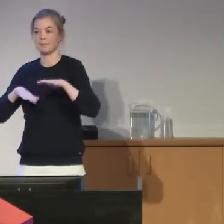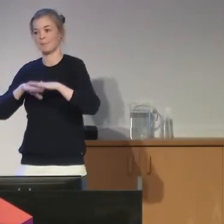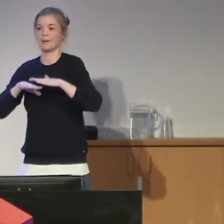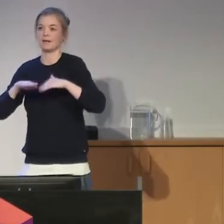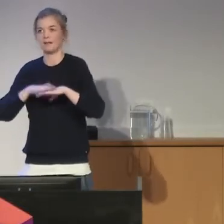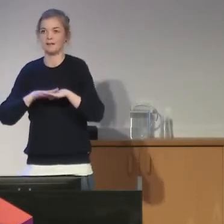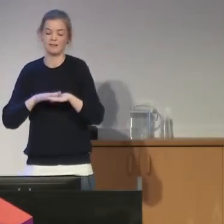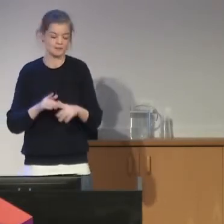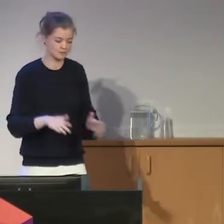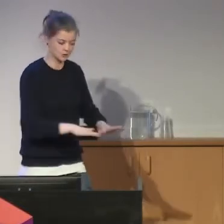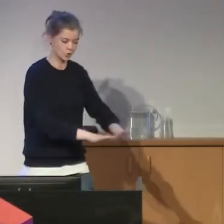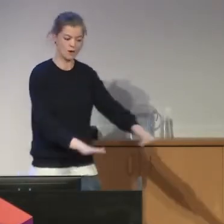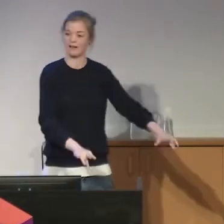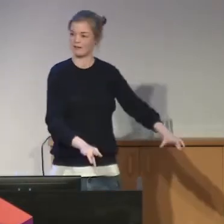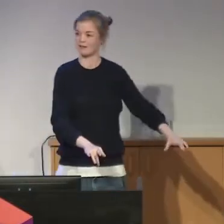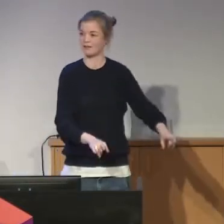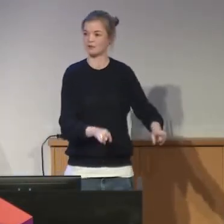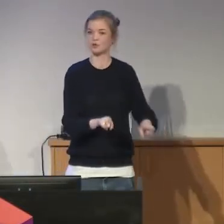he was